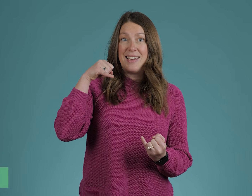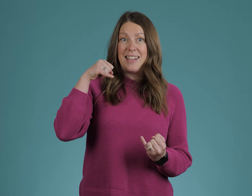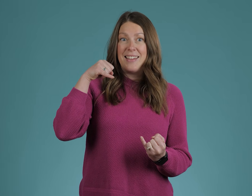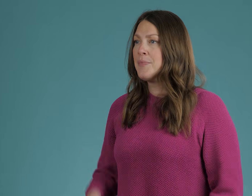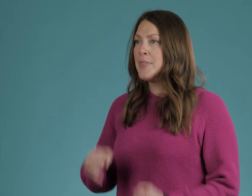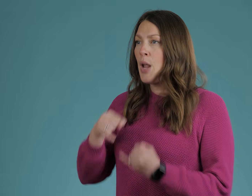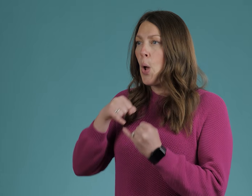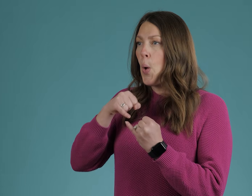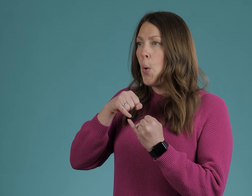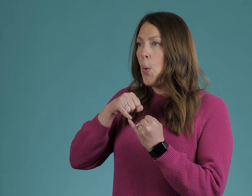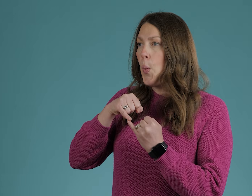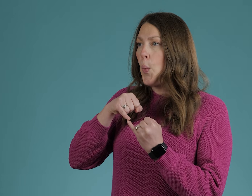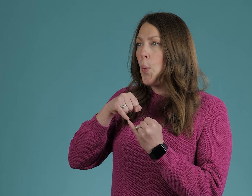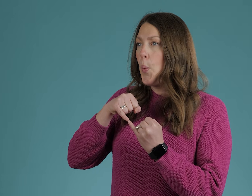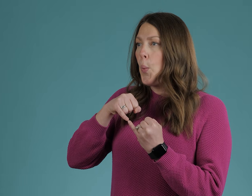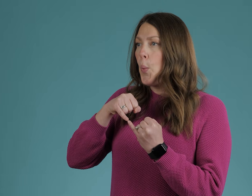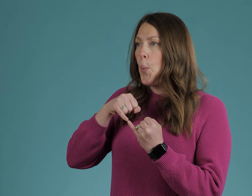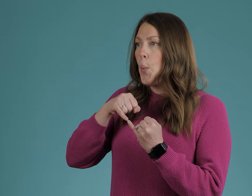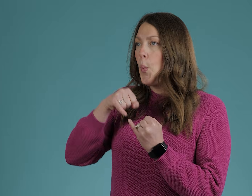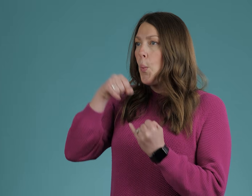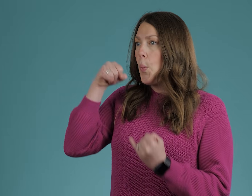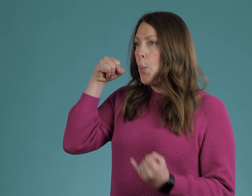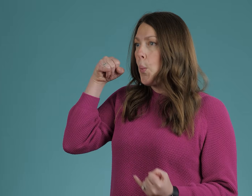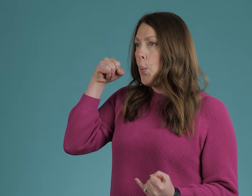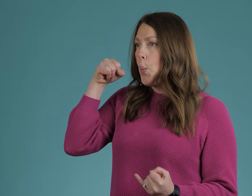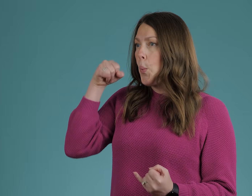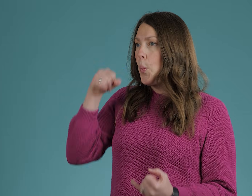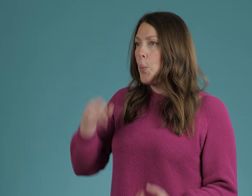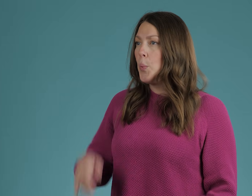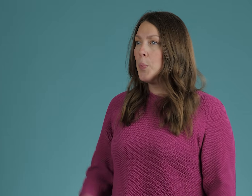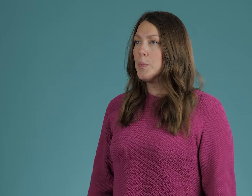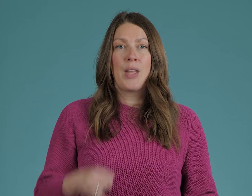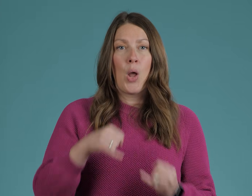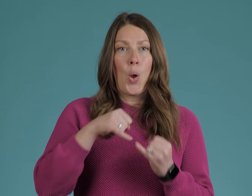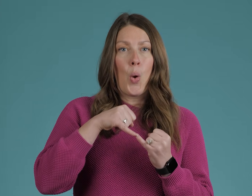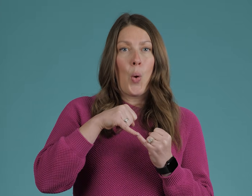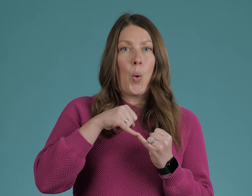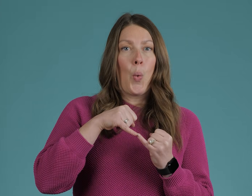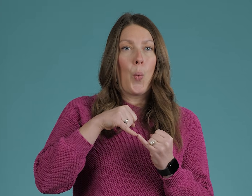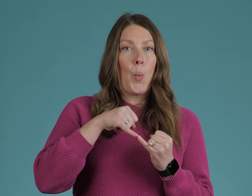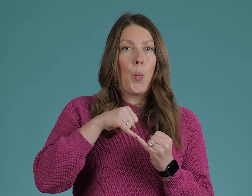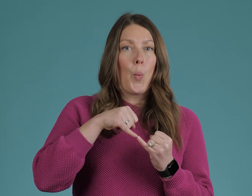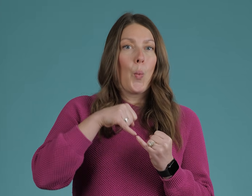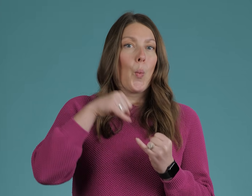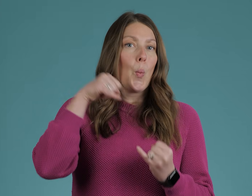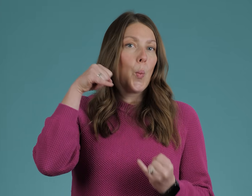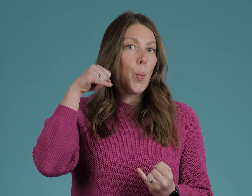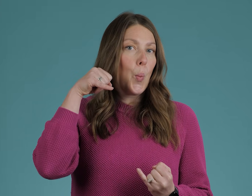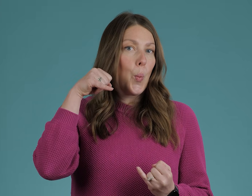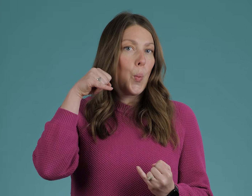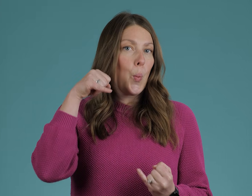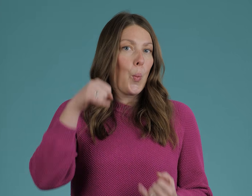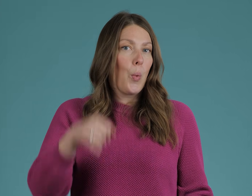Skinny. Think of a really skinny person with your face showing that